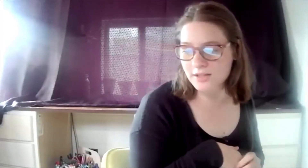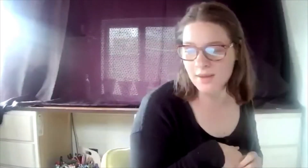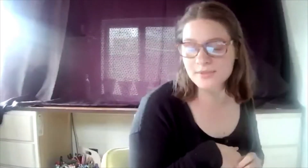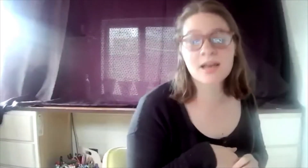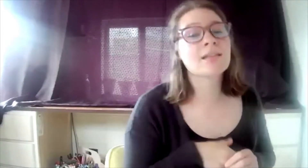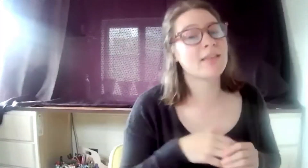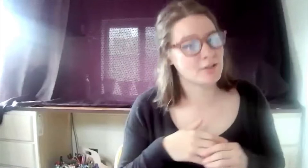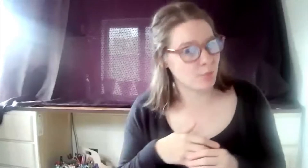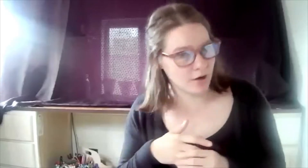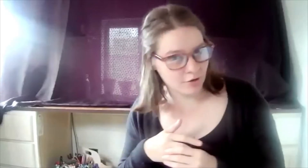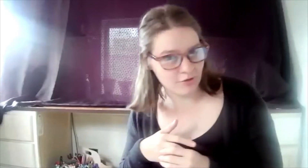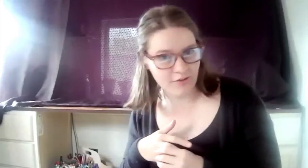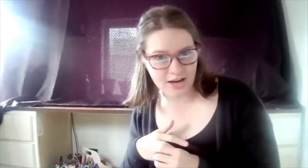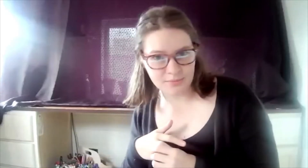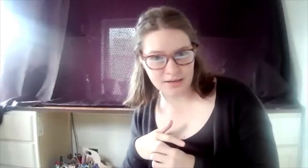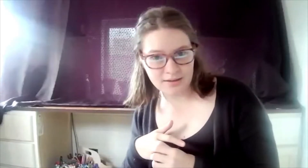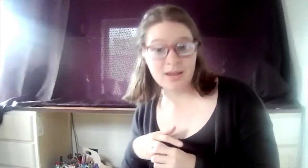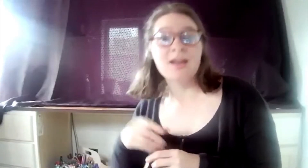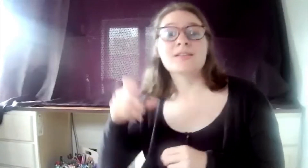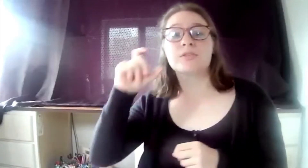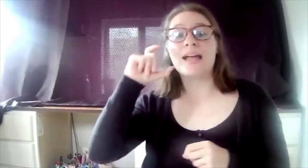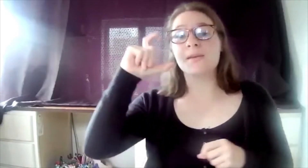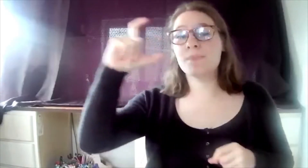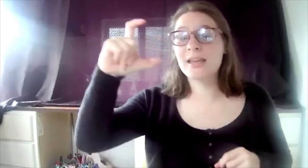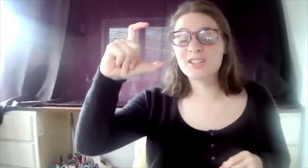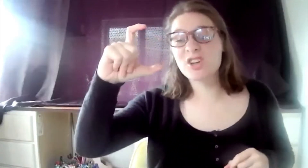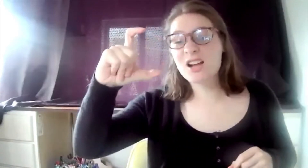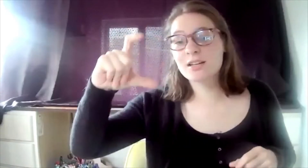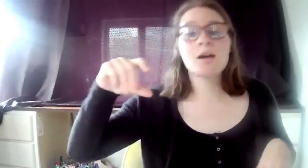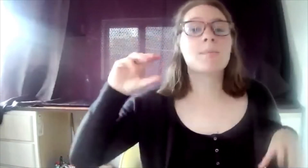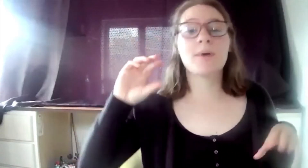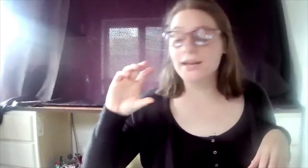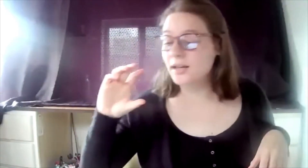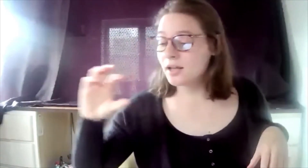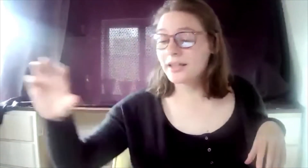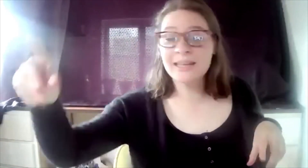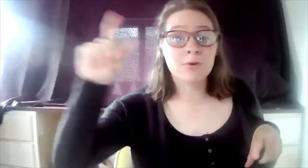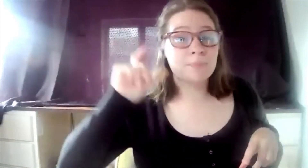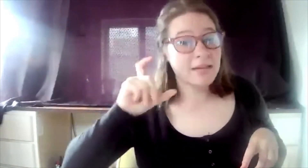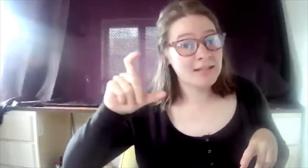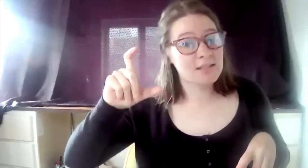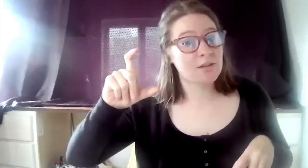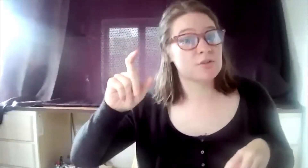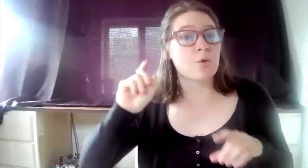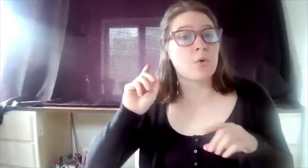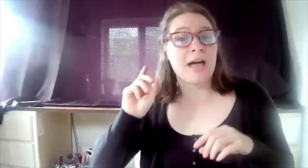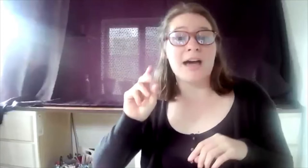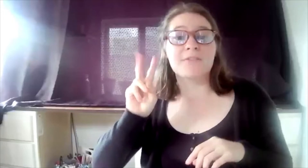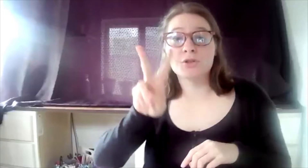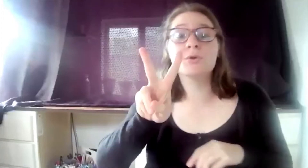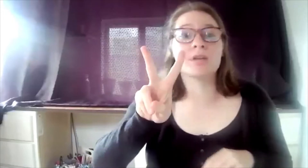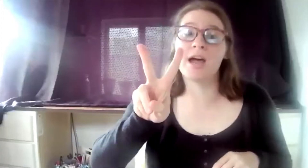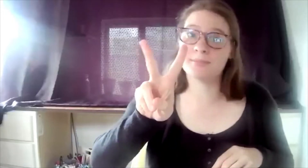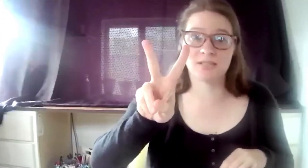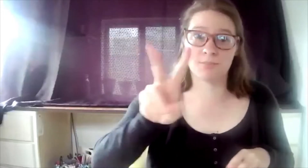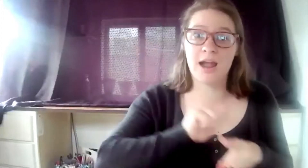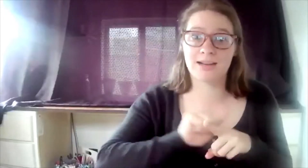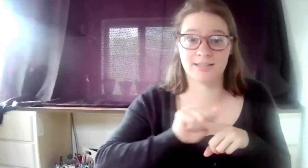top, that's where you'll find me. So that's a big chunk, but it repeats, so we'll have two times to practice